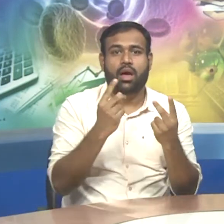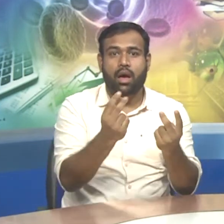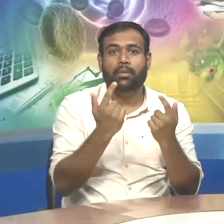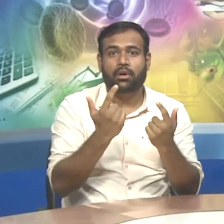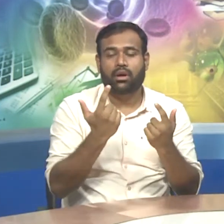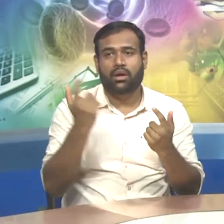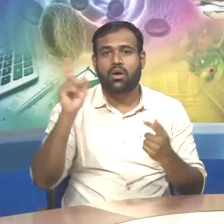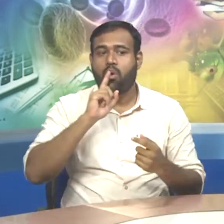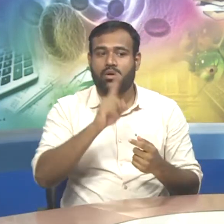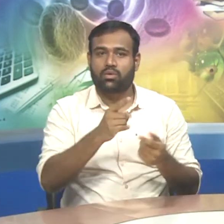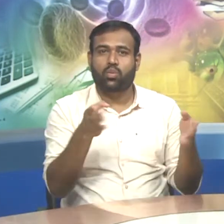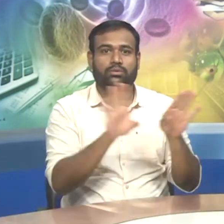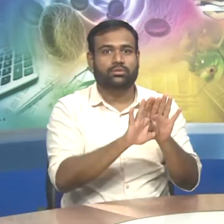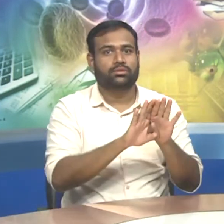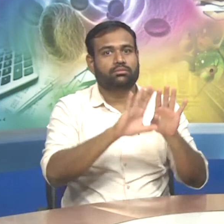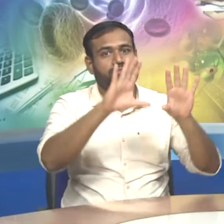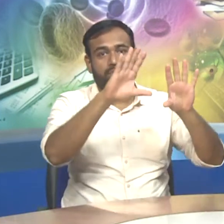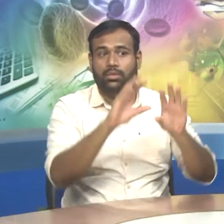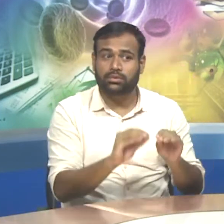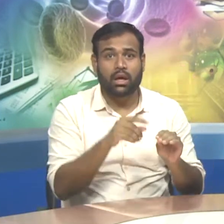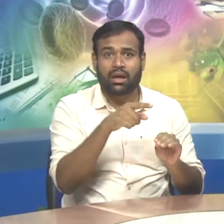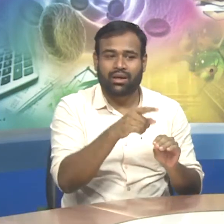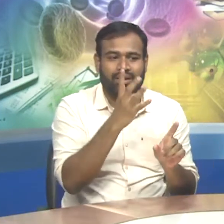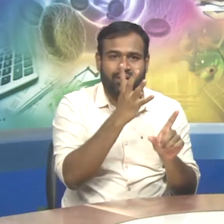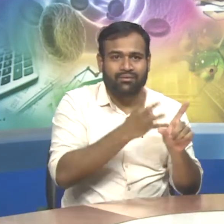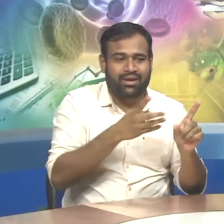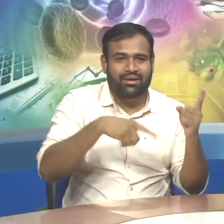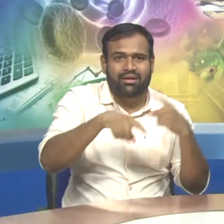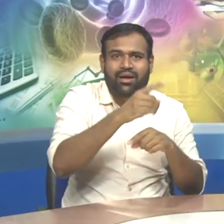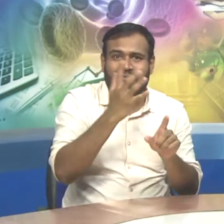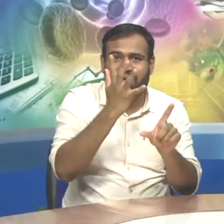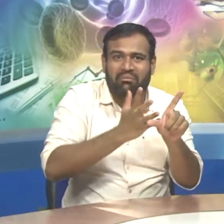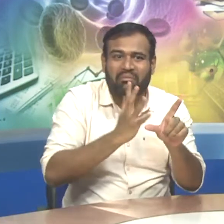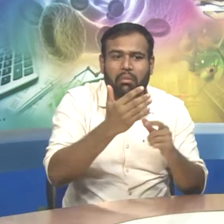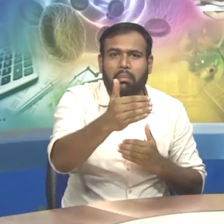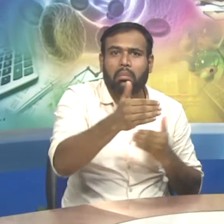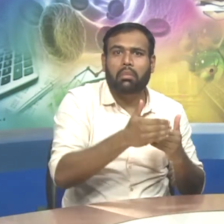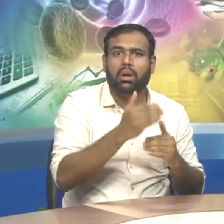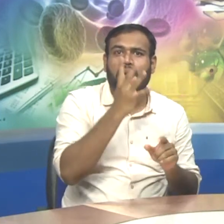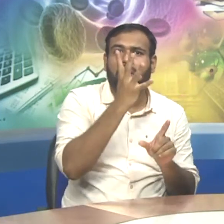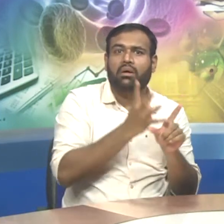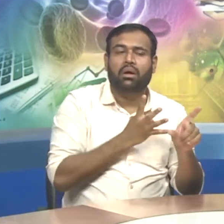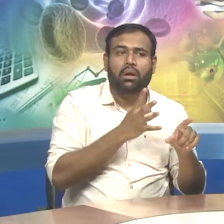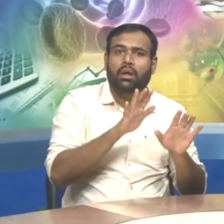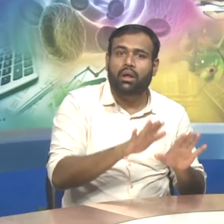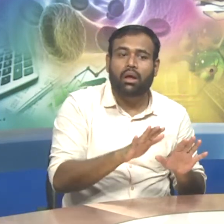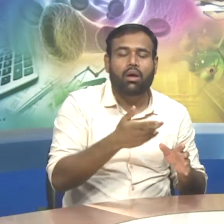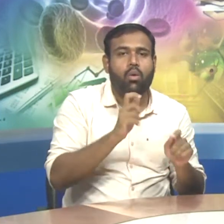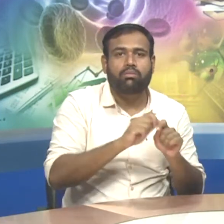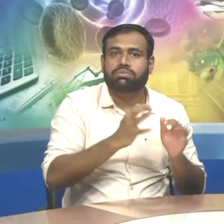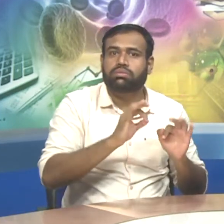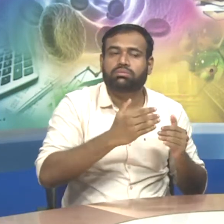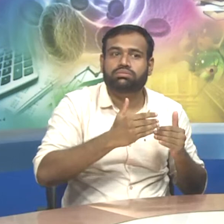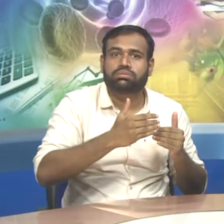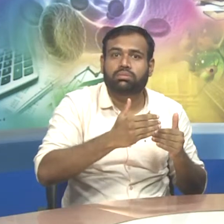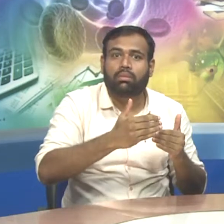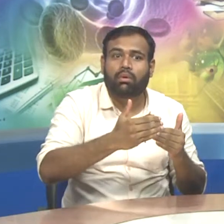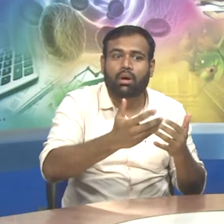In case of proclamation of national emergency under Article 352, the Parliament